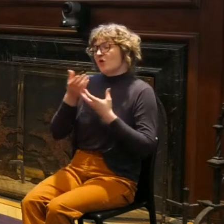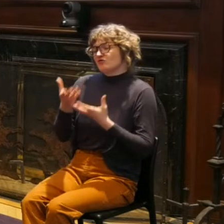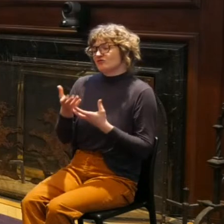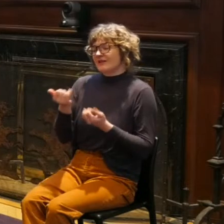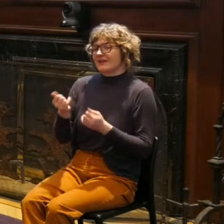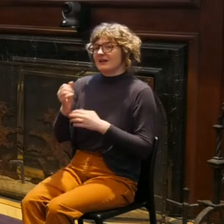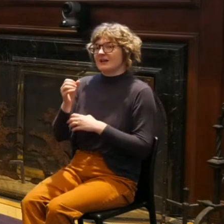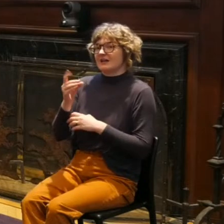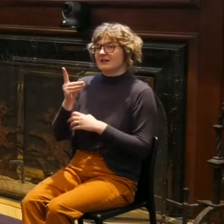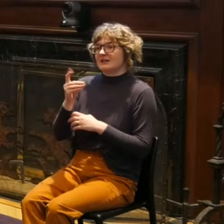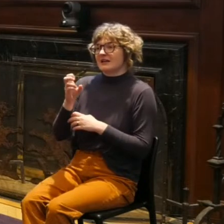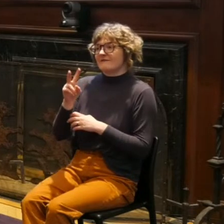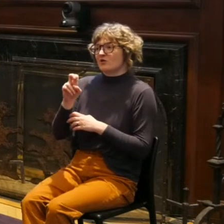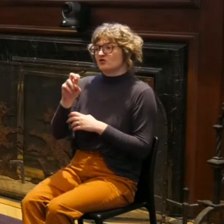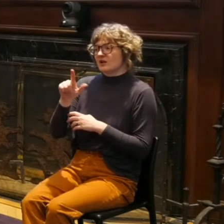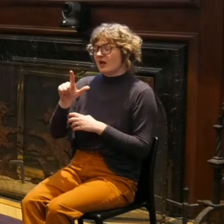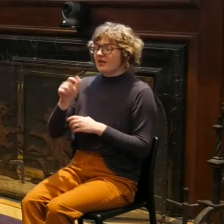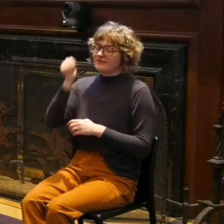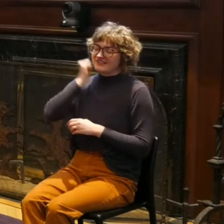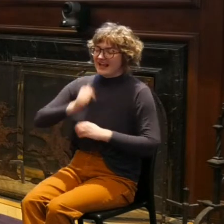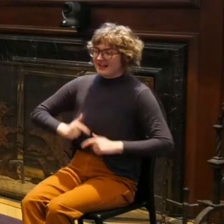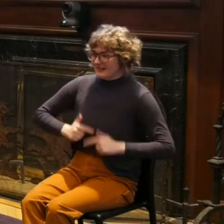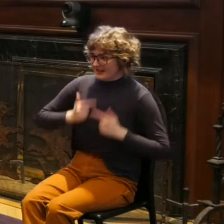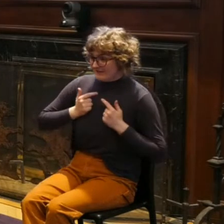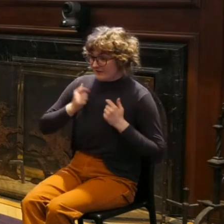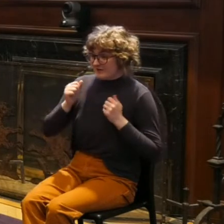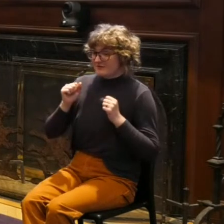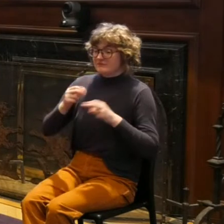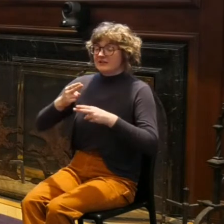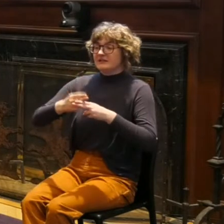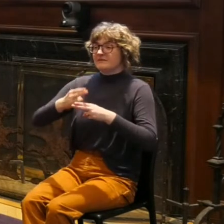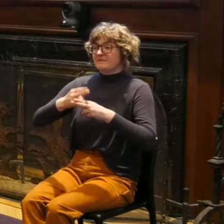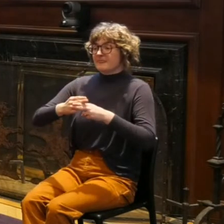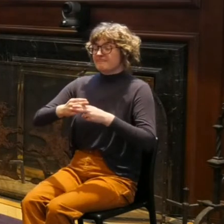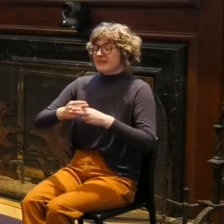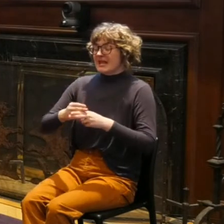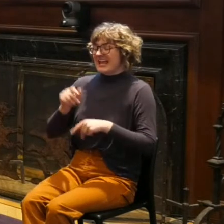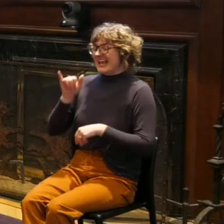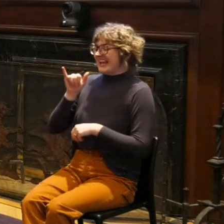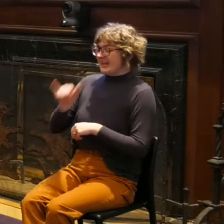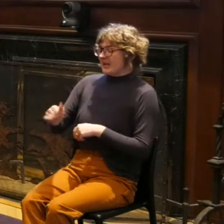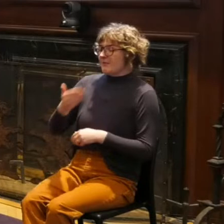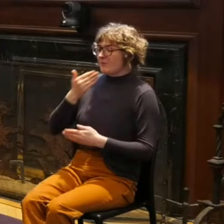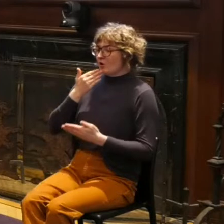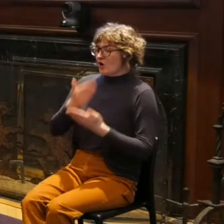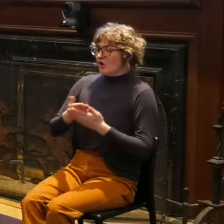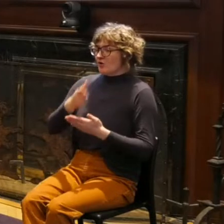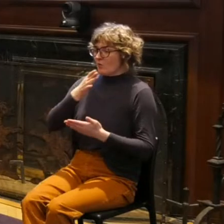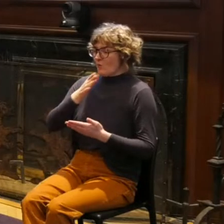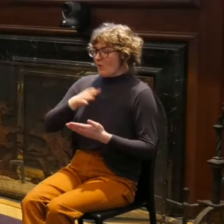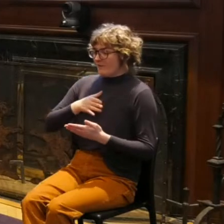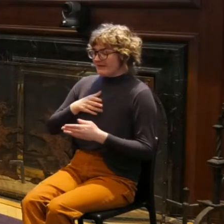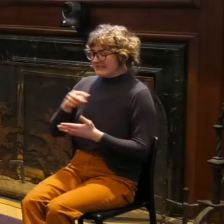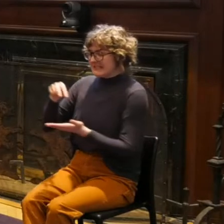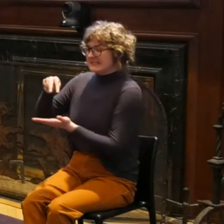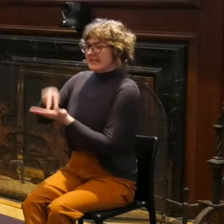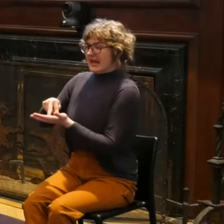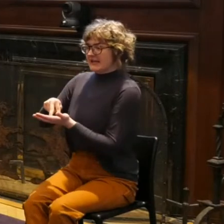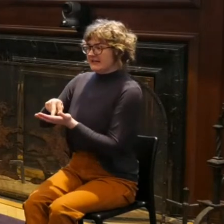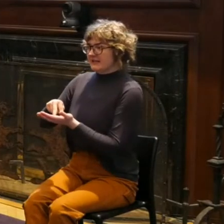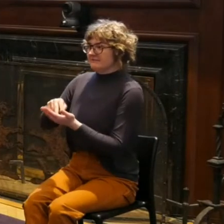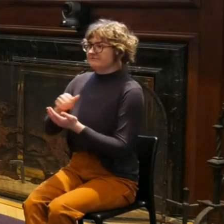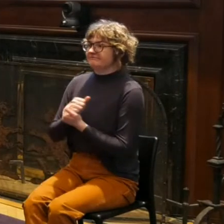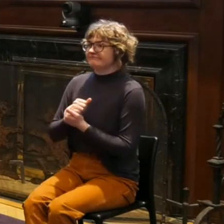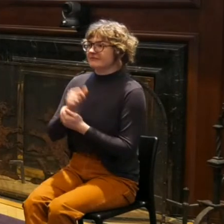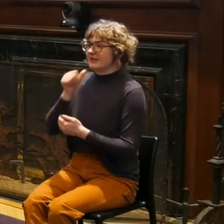devotional for daily living called You Can Keep a Good Woman Standing, Sister Standing Firm in the Word. It is